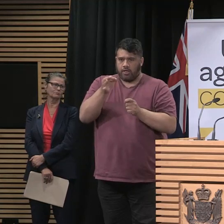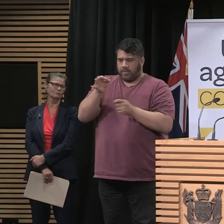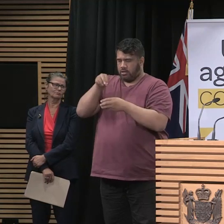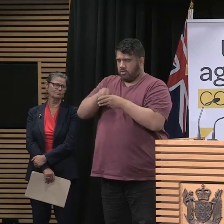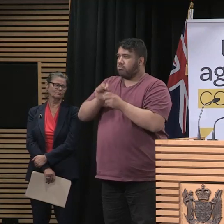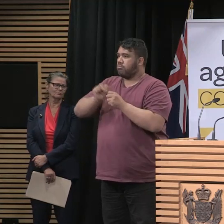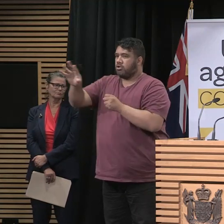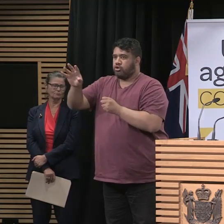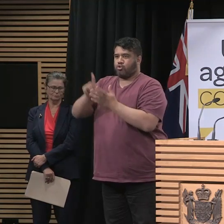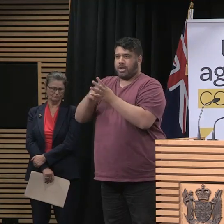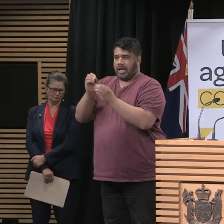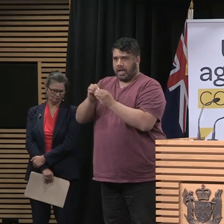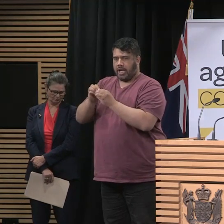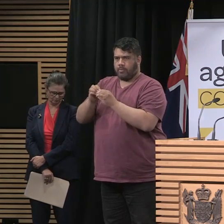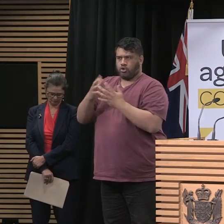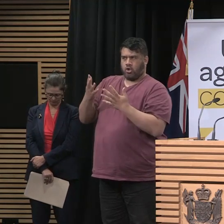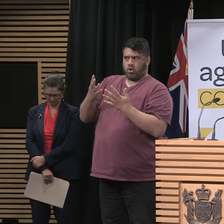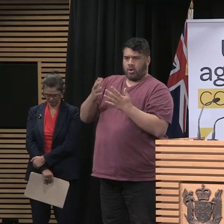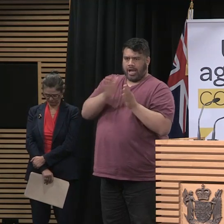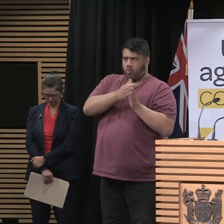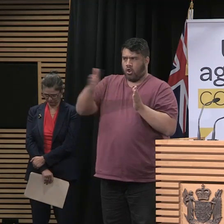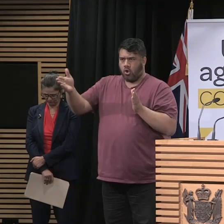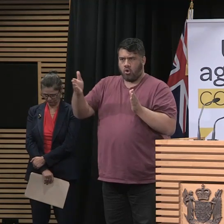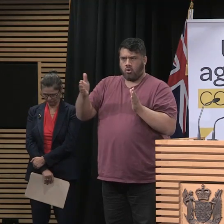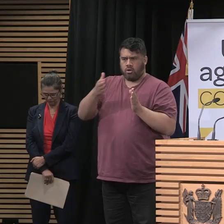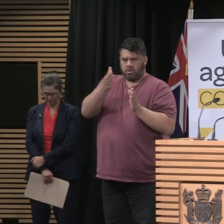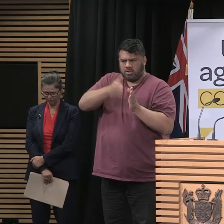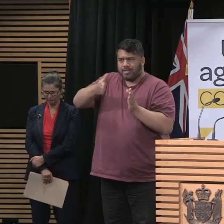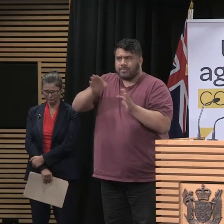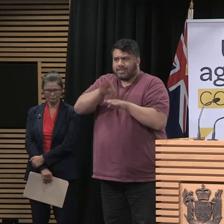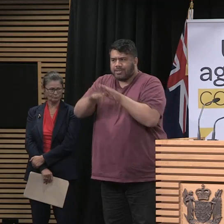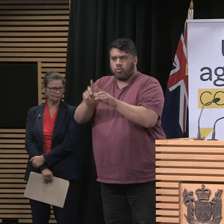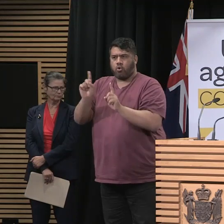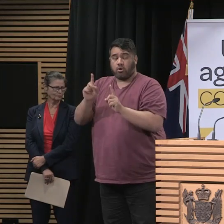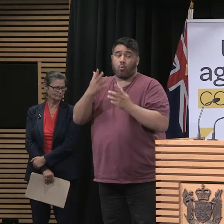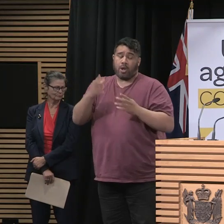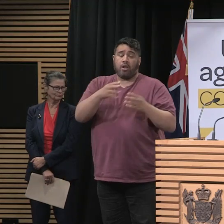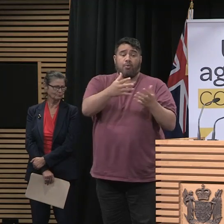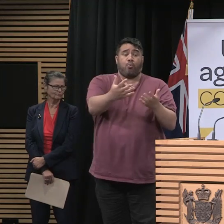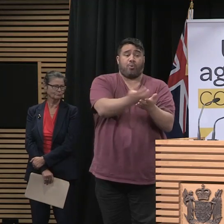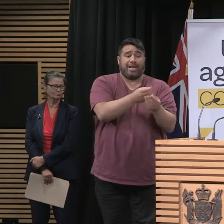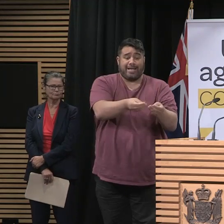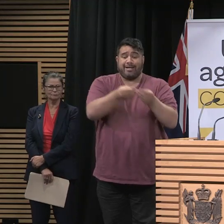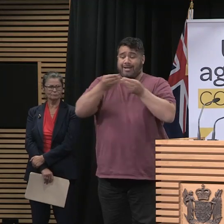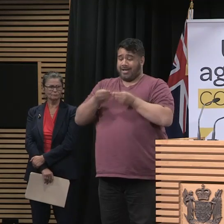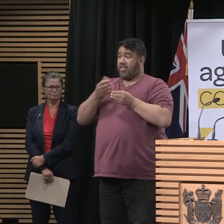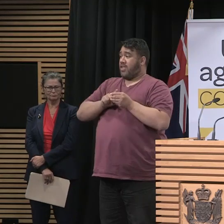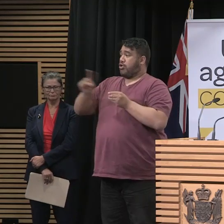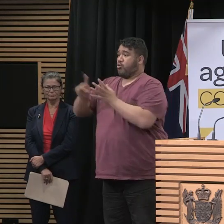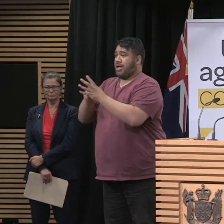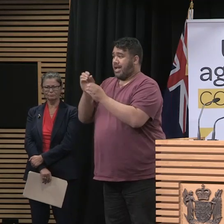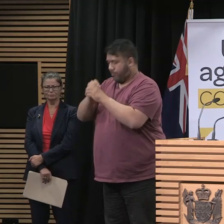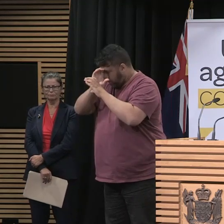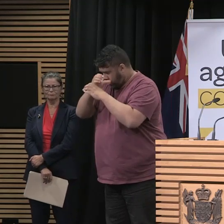the 5 laboratories around the country now processing, so it takes time to get the swabs there. But we would be aiming to get from the swab to the test result